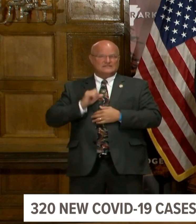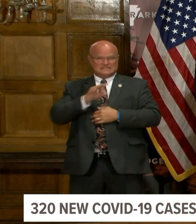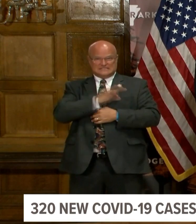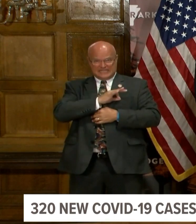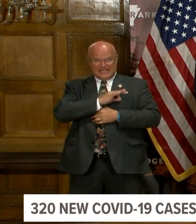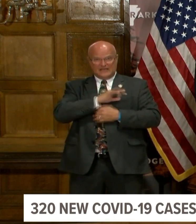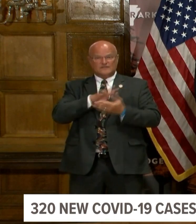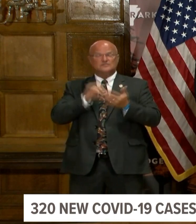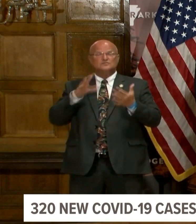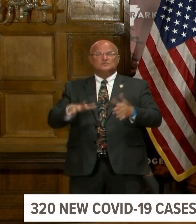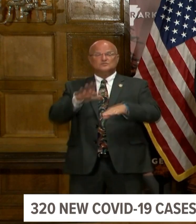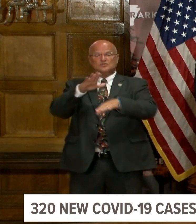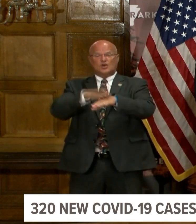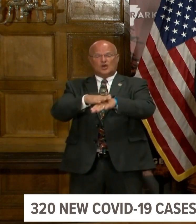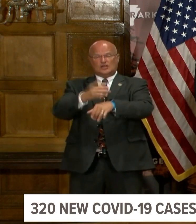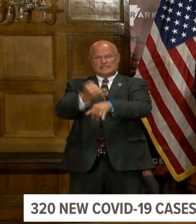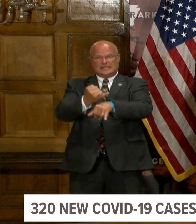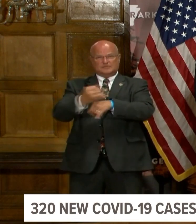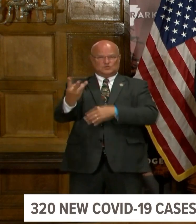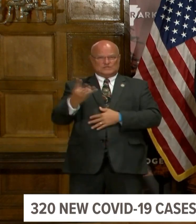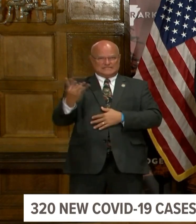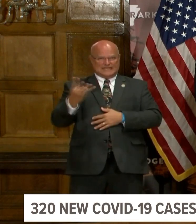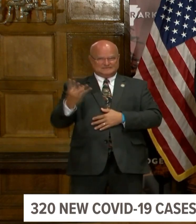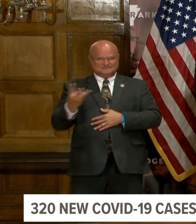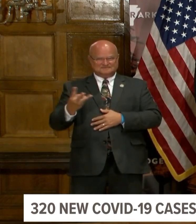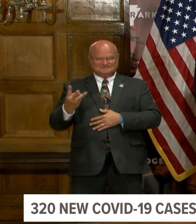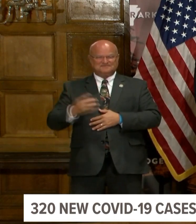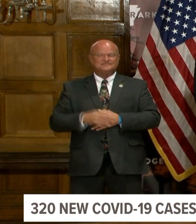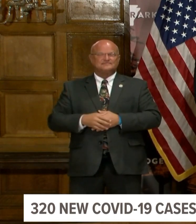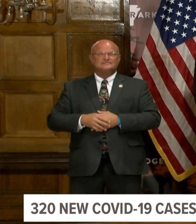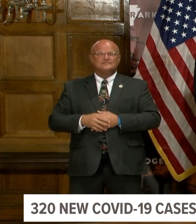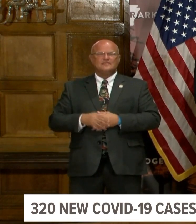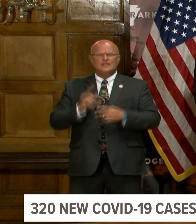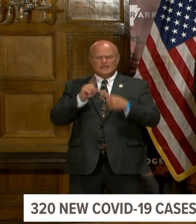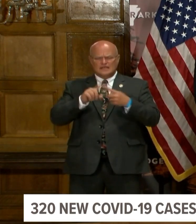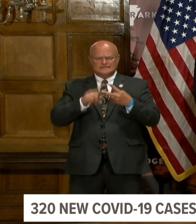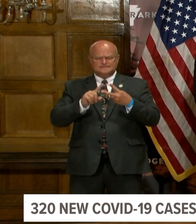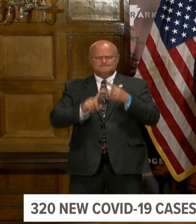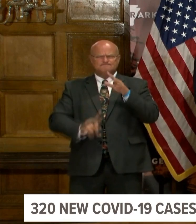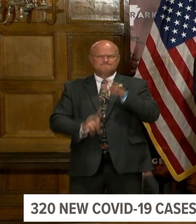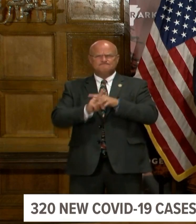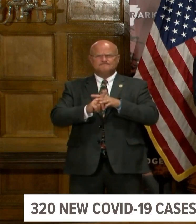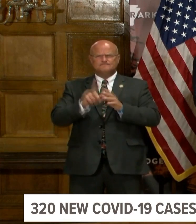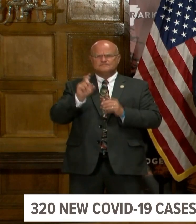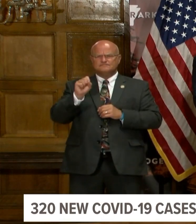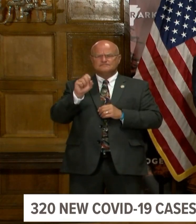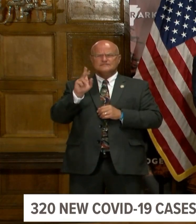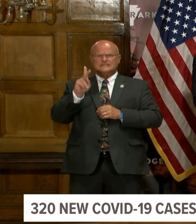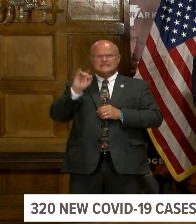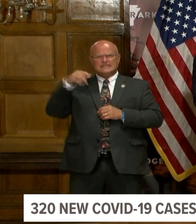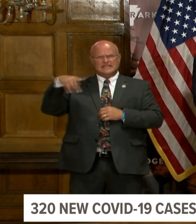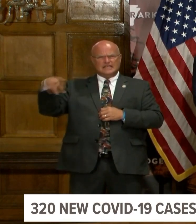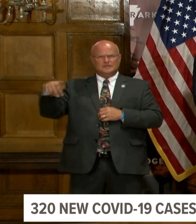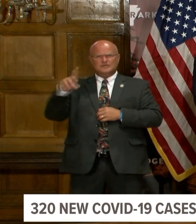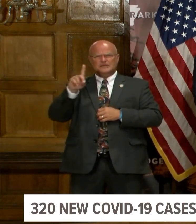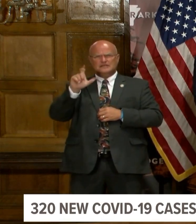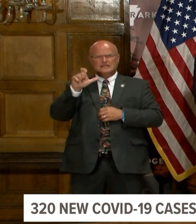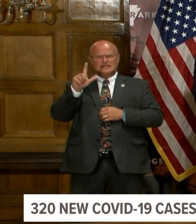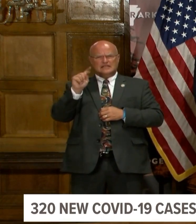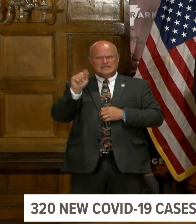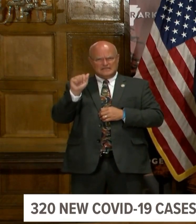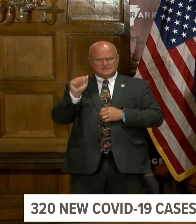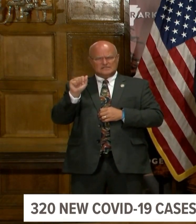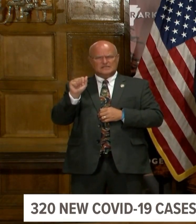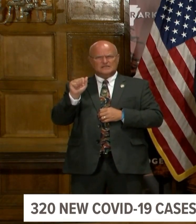and students on site on Wednesday. The other one that came up yesterday was KIPP. KIPP Delta,